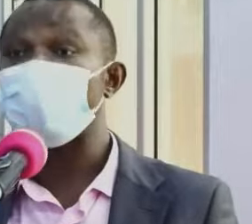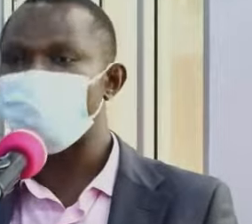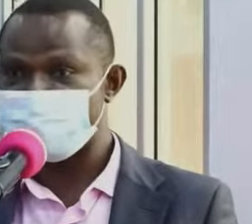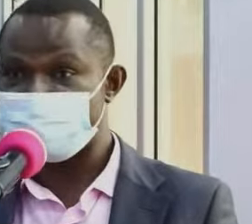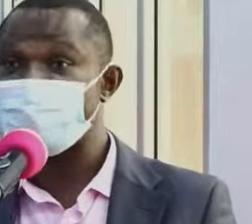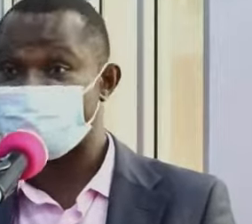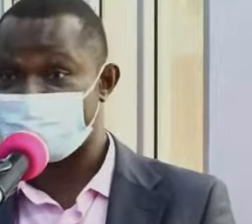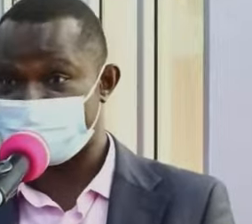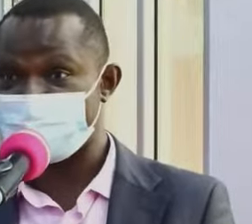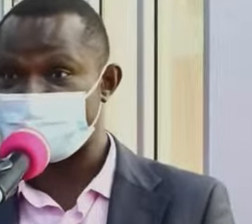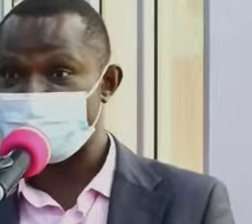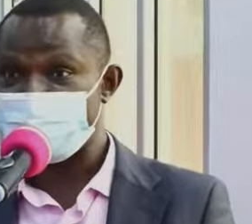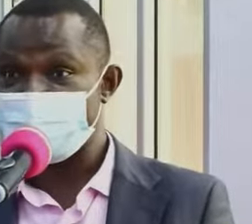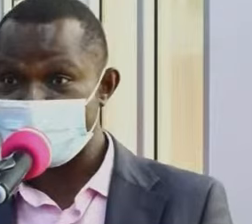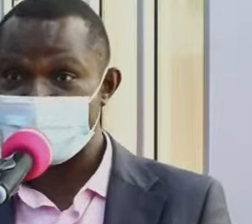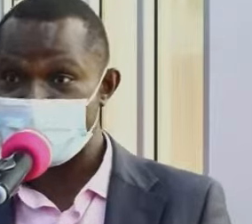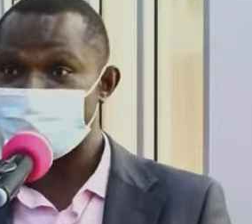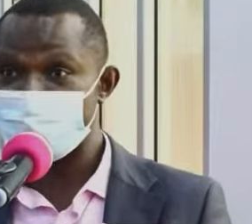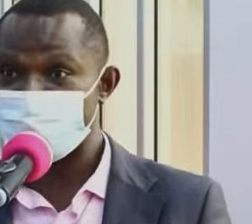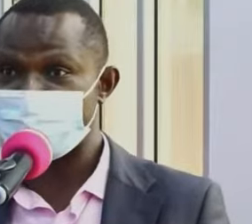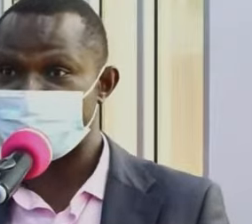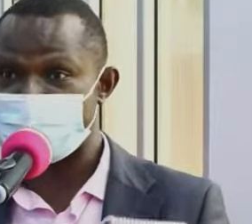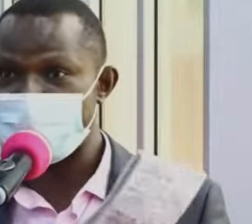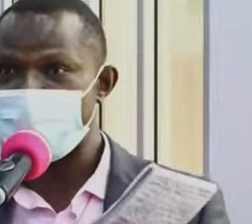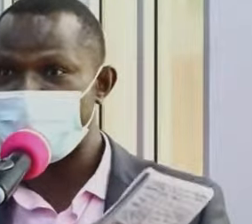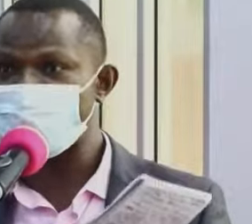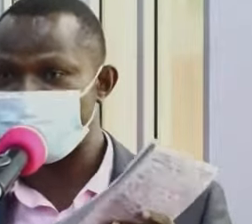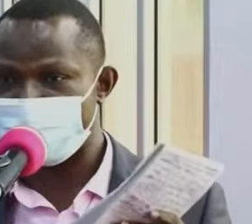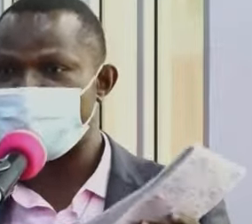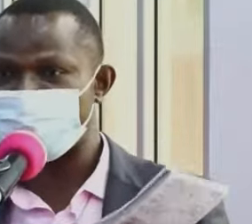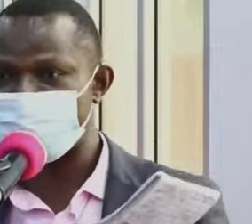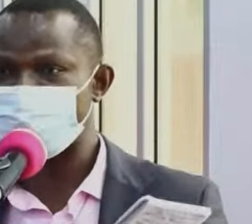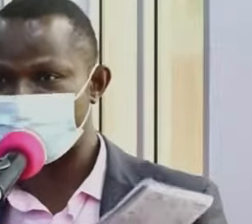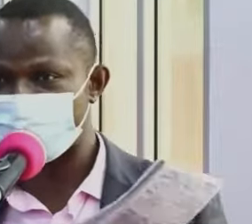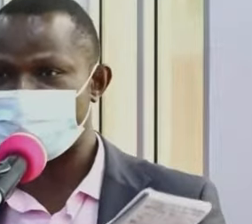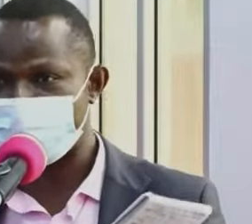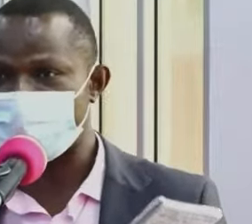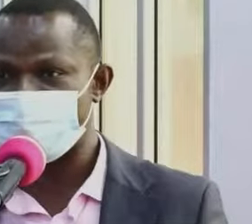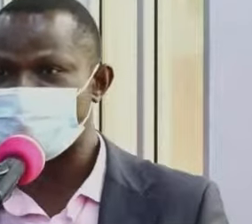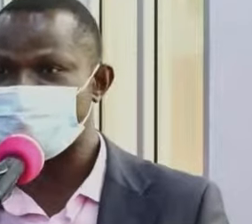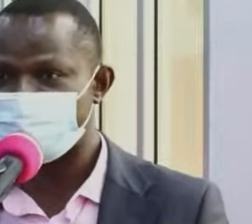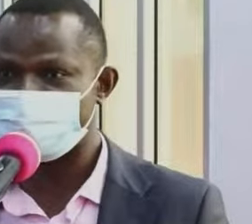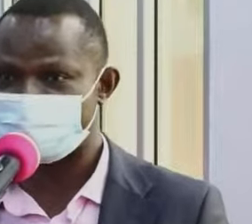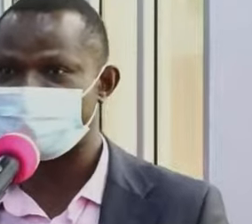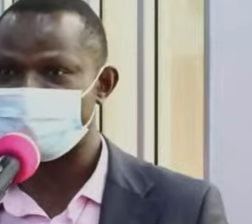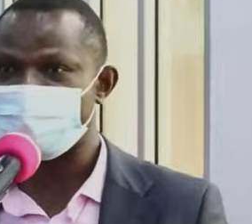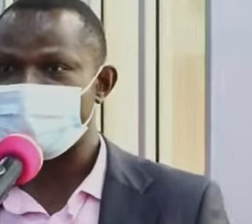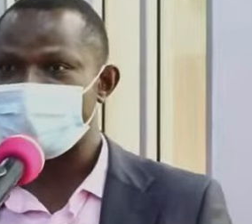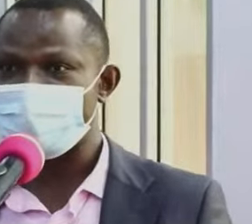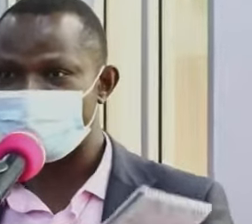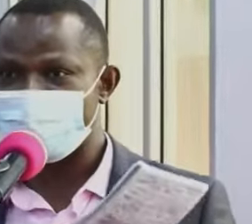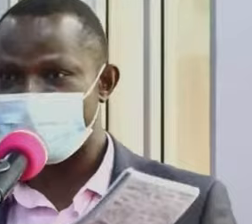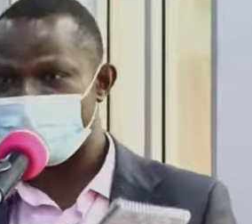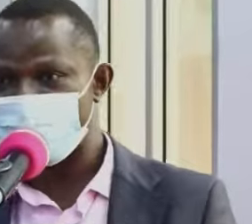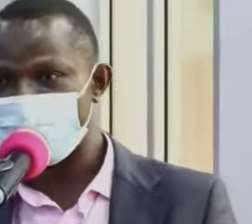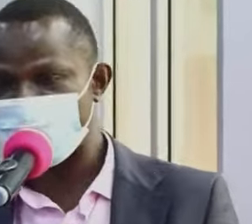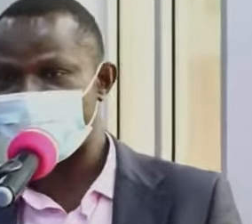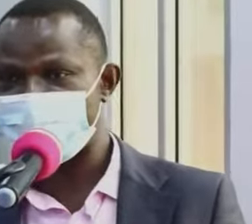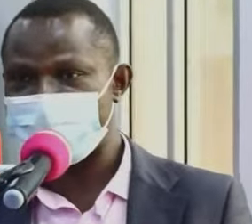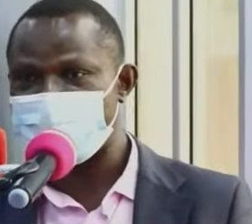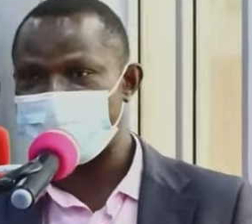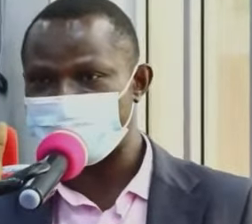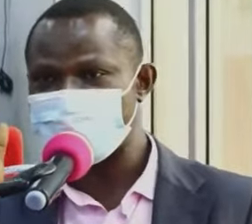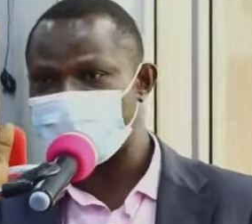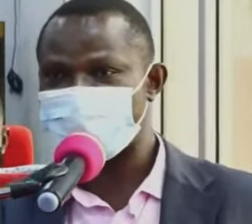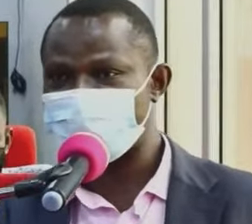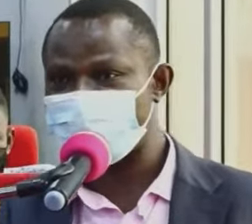boat operators drinking. And I was surprised that how do you allow people to drink and use this thing? And so I want to find